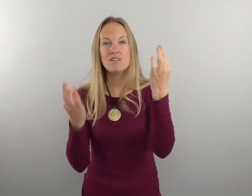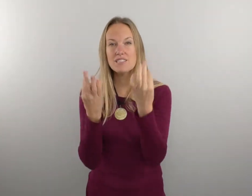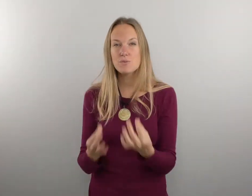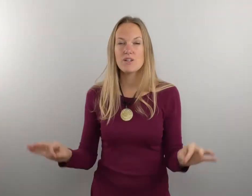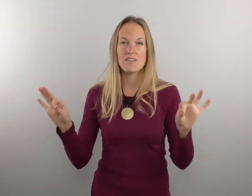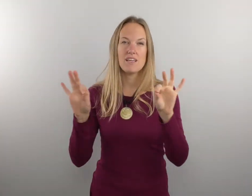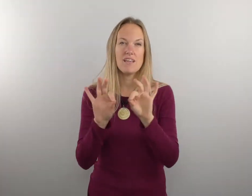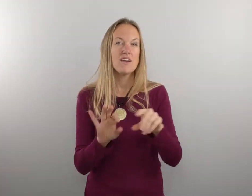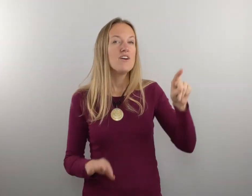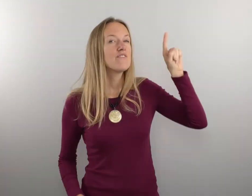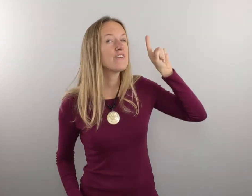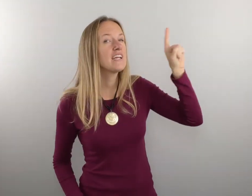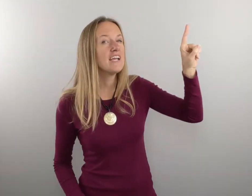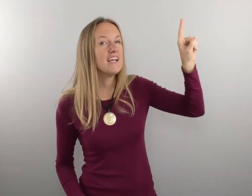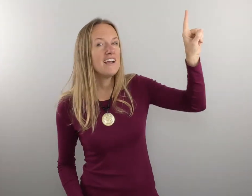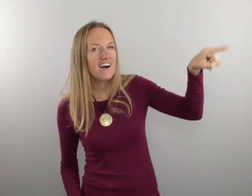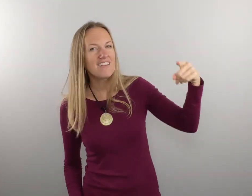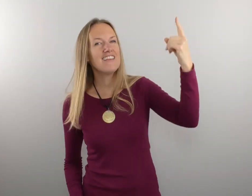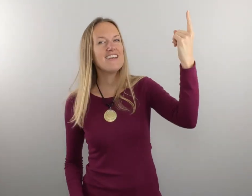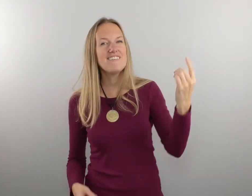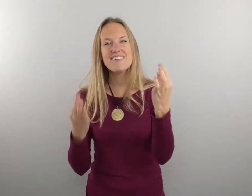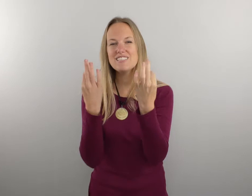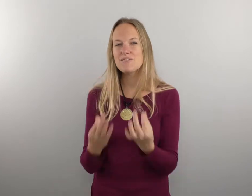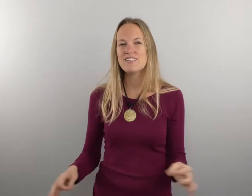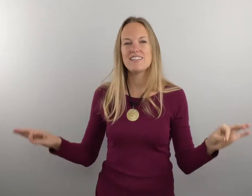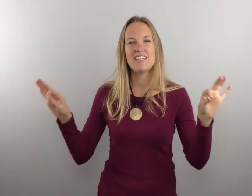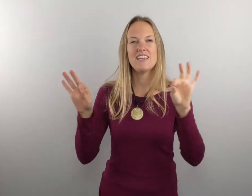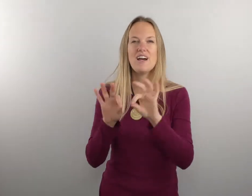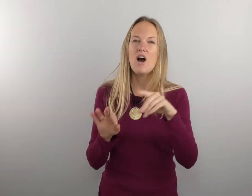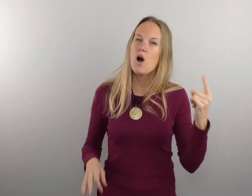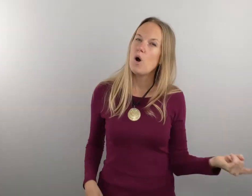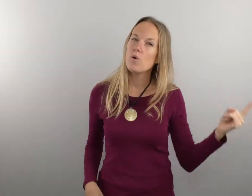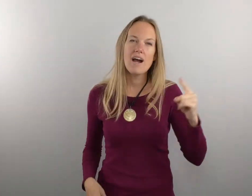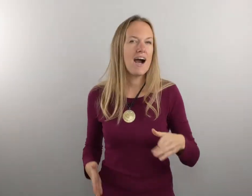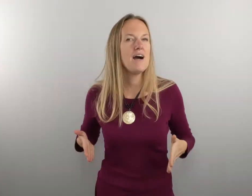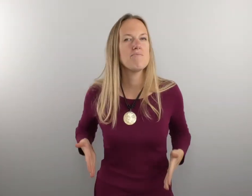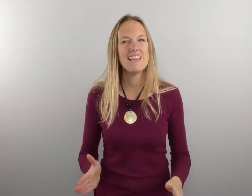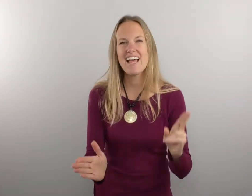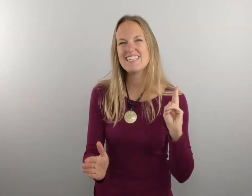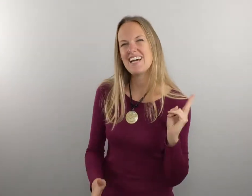is worthy, for He alone is worthy. Oh, come, let